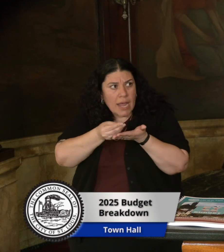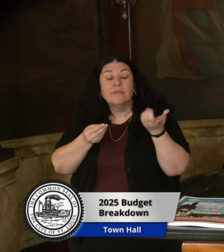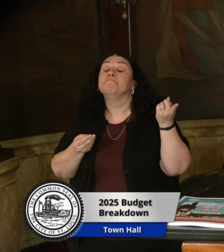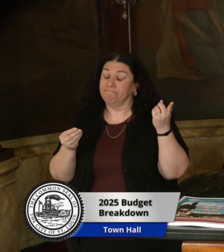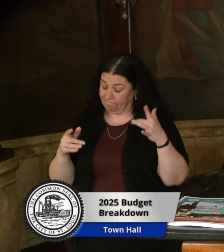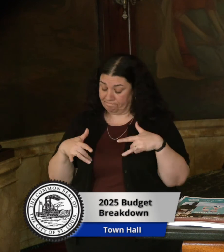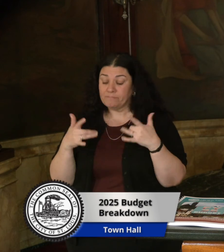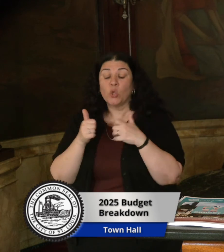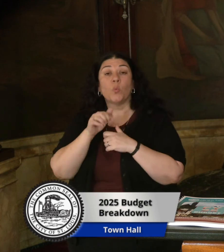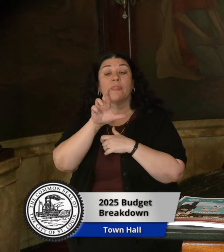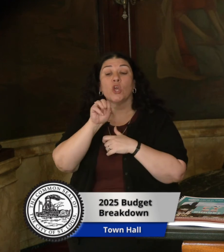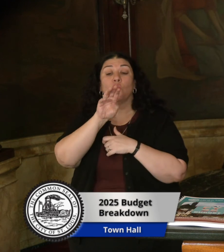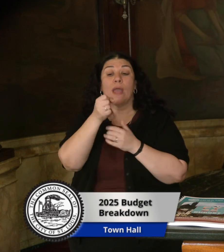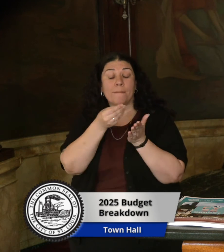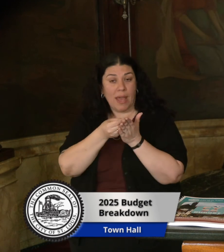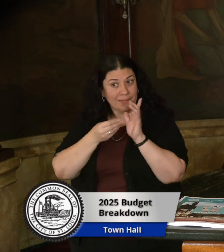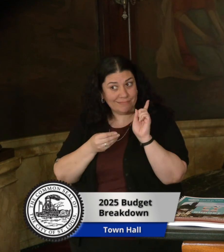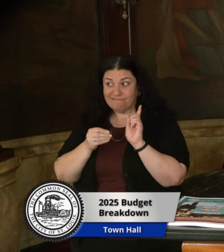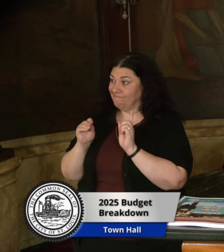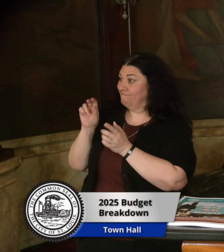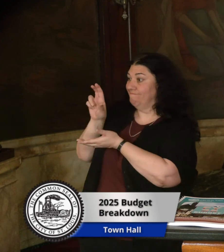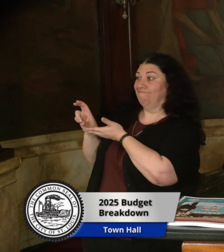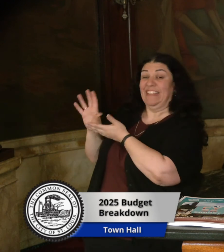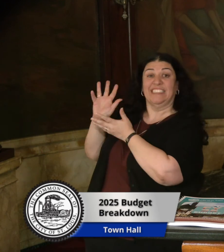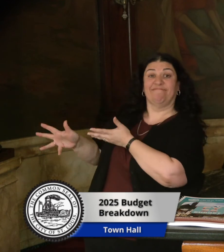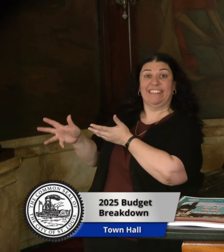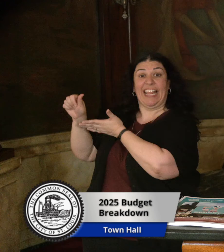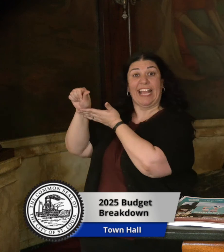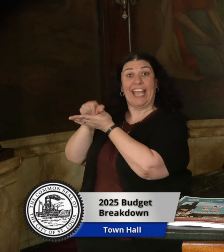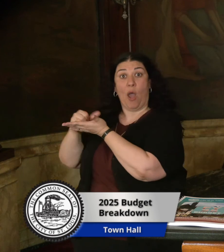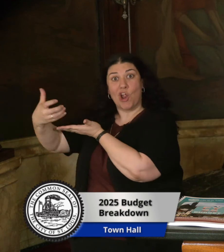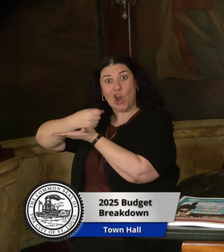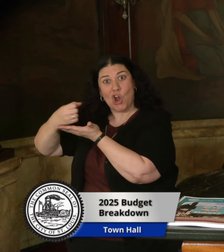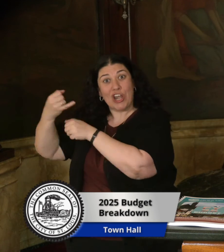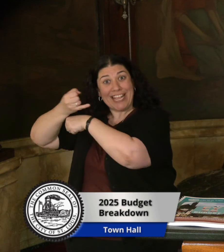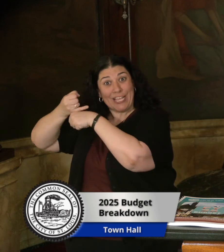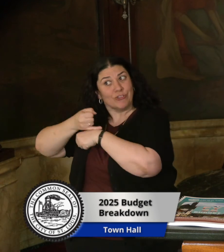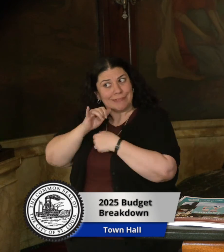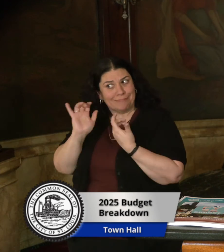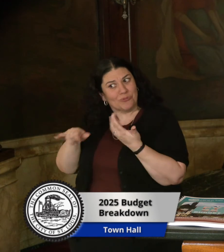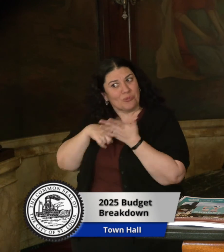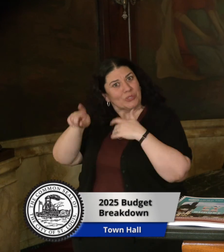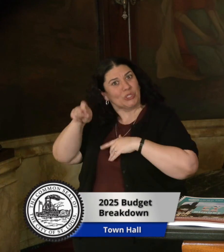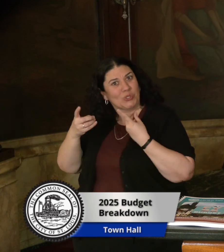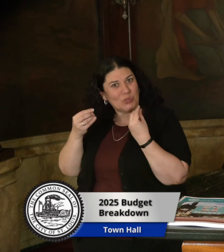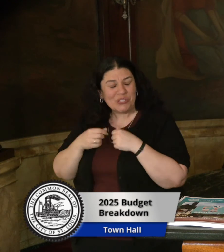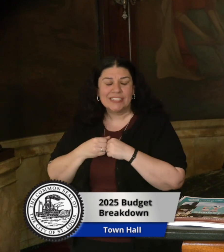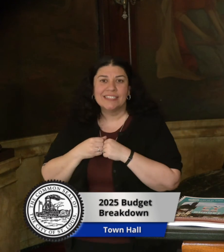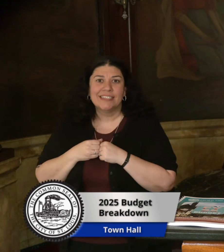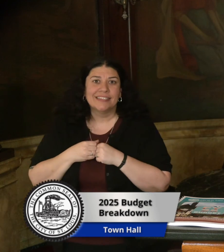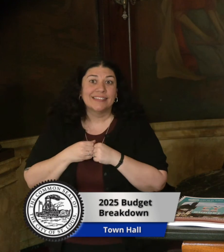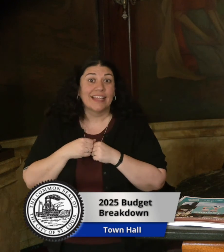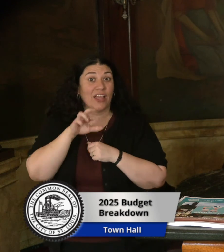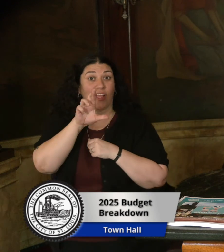What's happening with the RAMS money? Well, the RAMS money is sitting in an account and earning interest as it should. We have